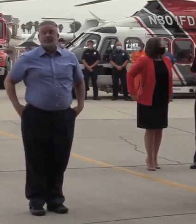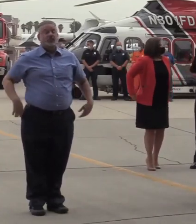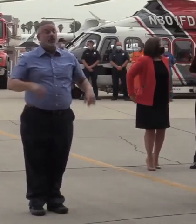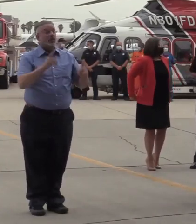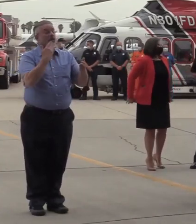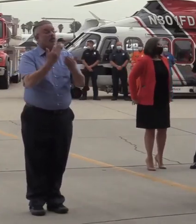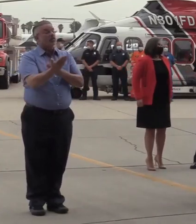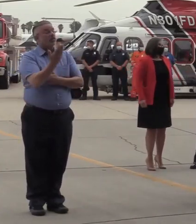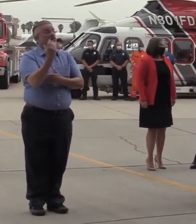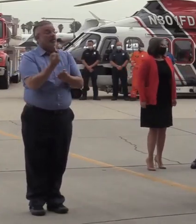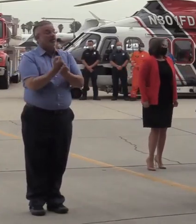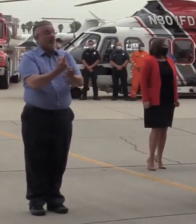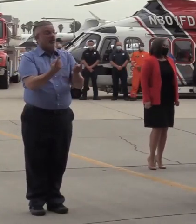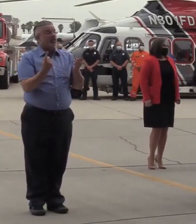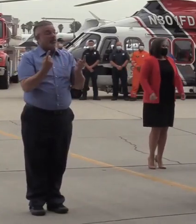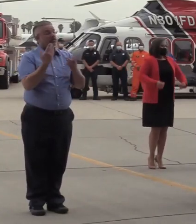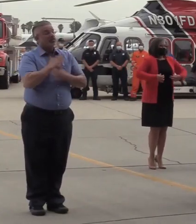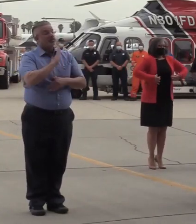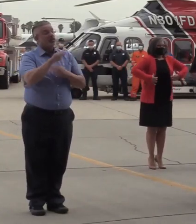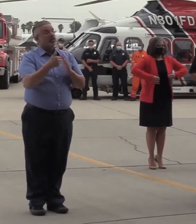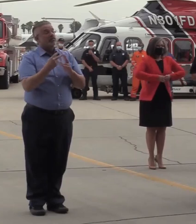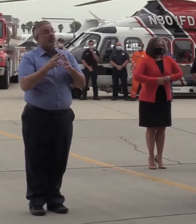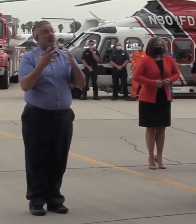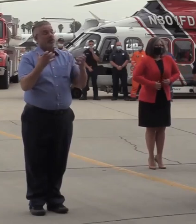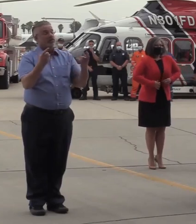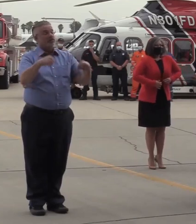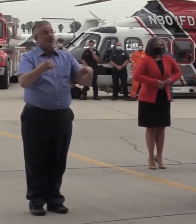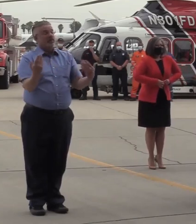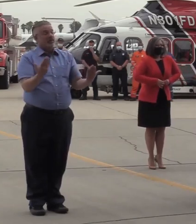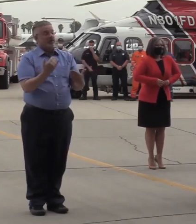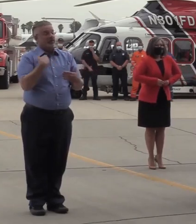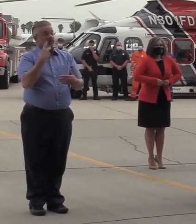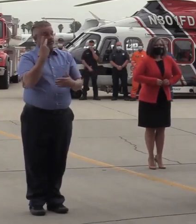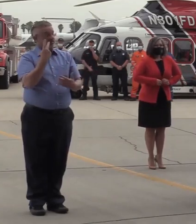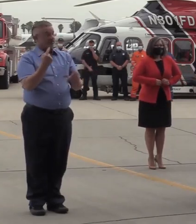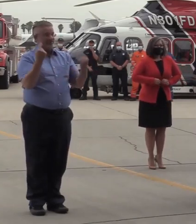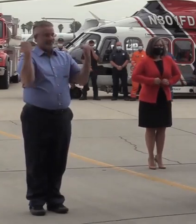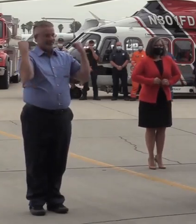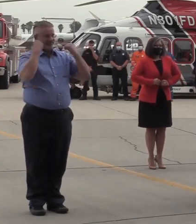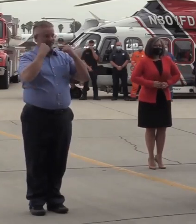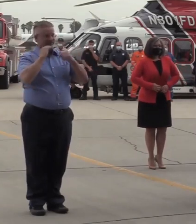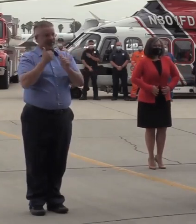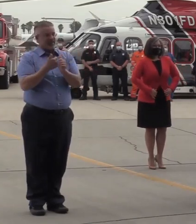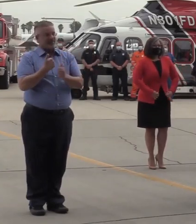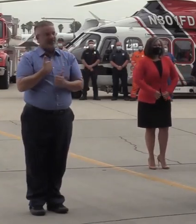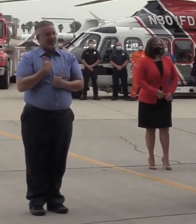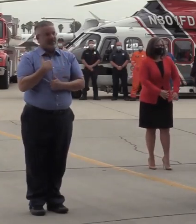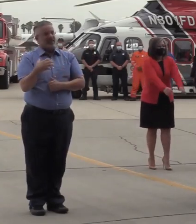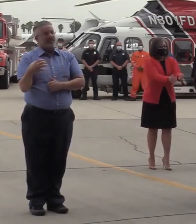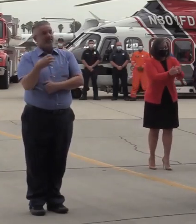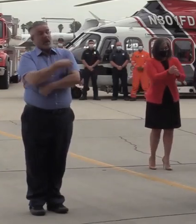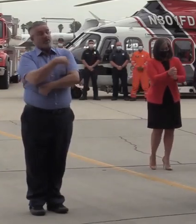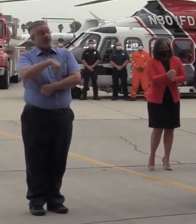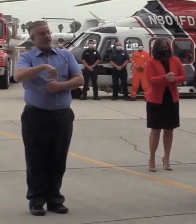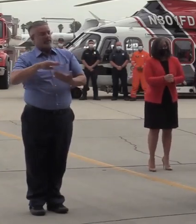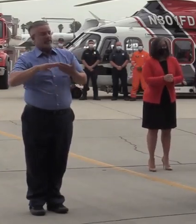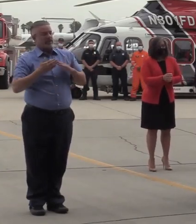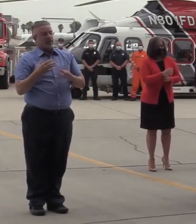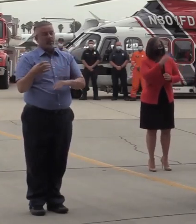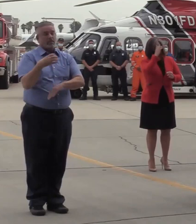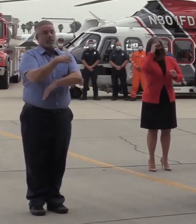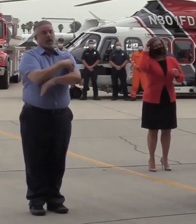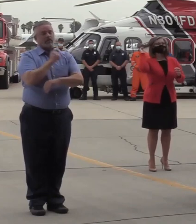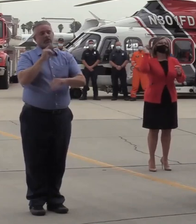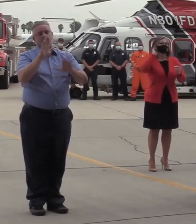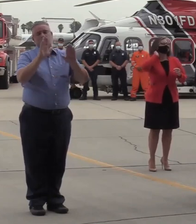All right, good morning, everybody. Appreciate you all very much being here. As you can see behind me, the power of this city and the power of